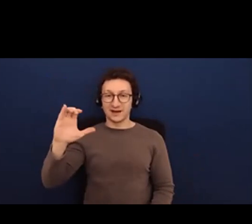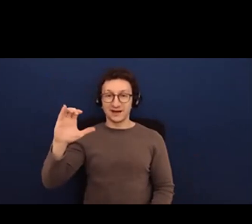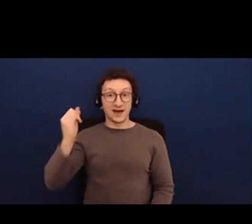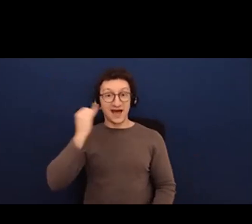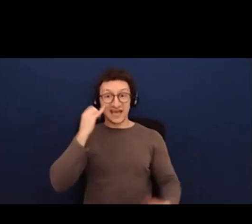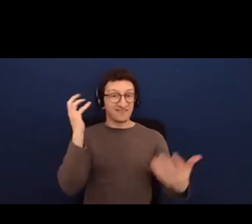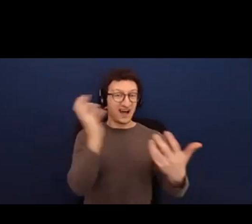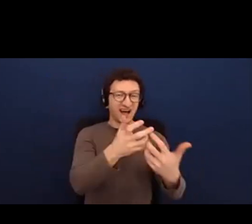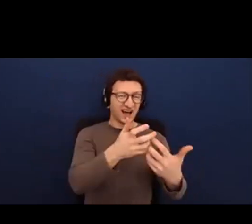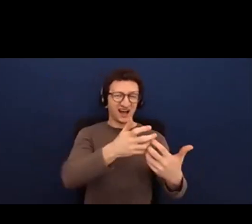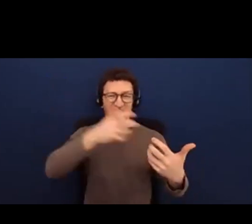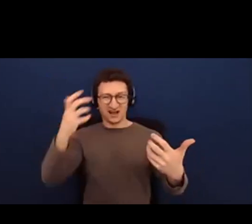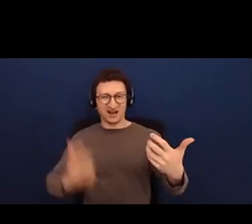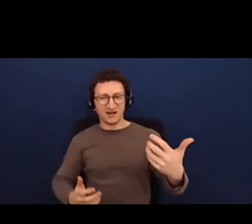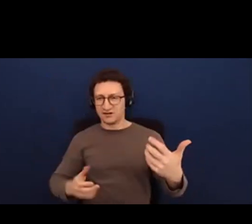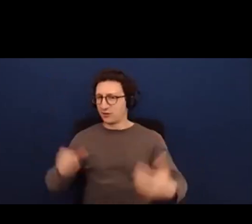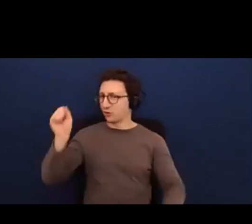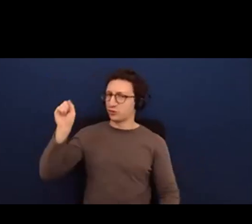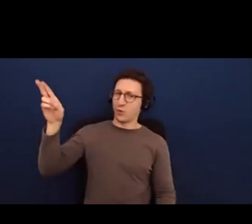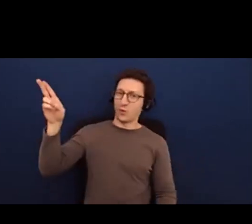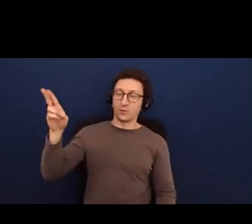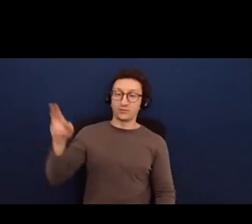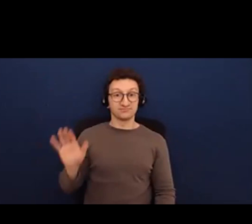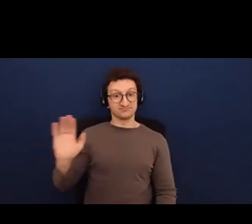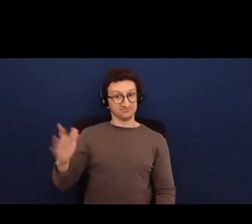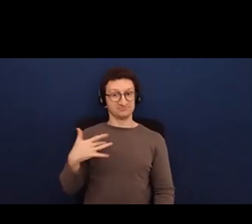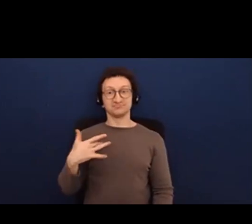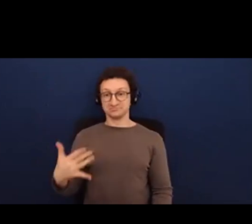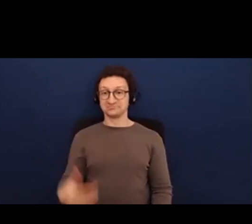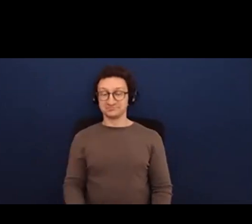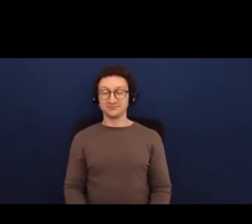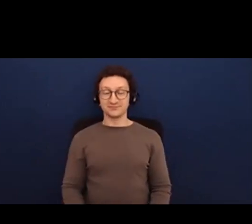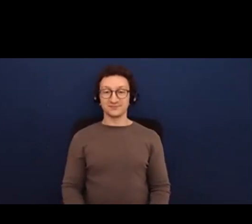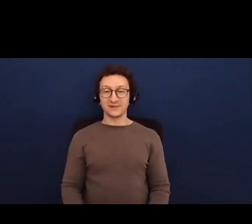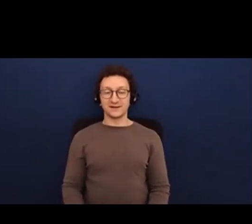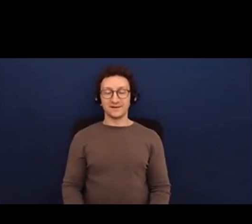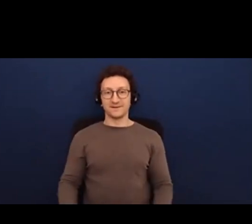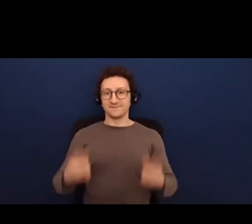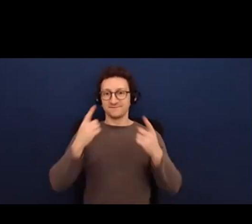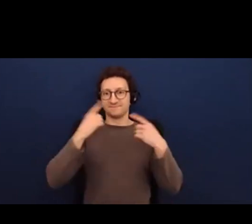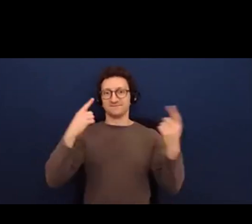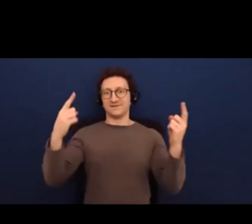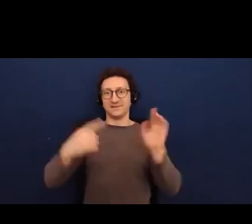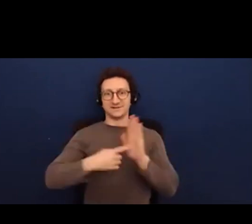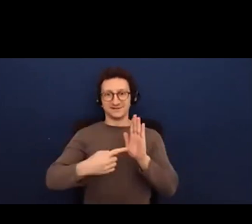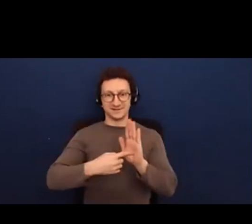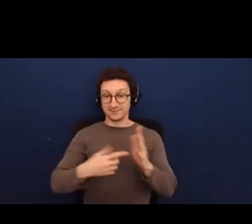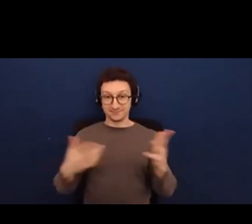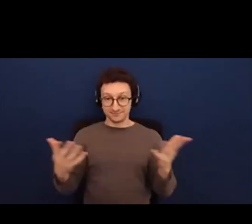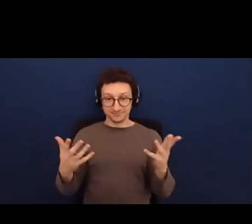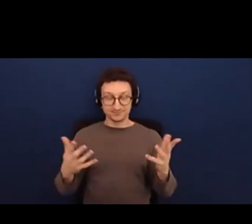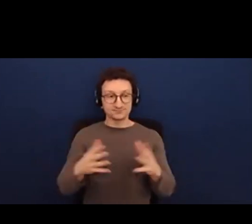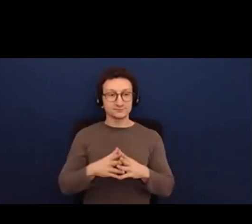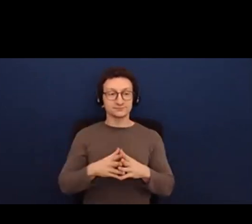have to discard it. And that's what he does. With the best example, the easiest to understand, is the idea